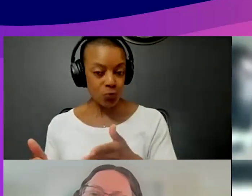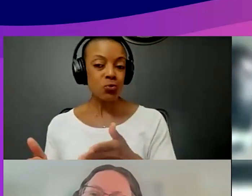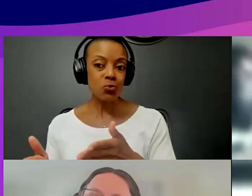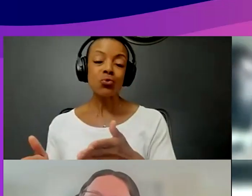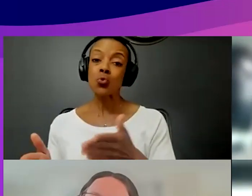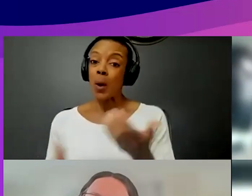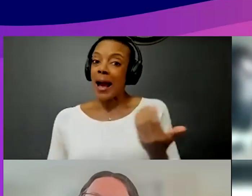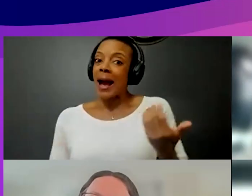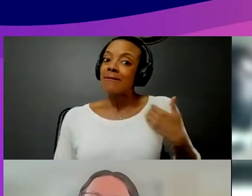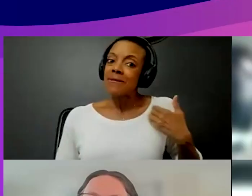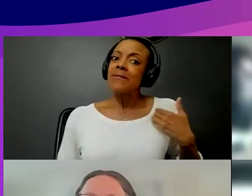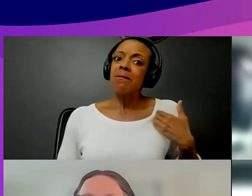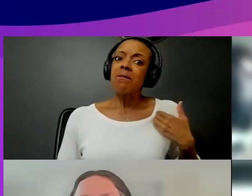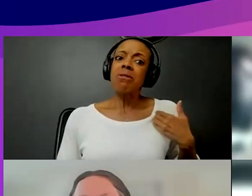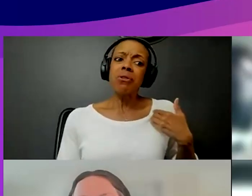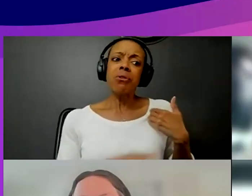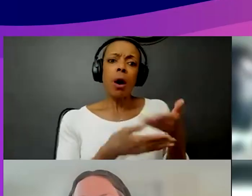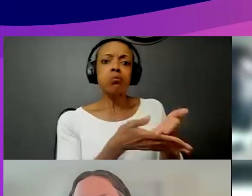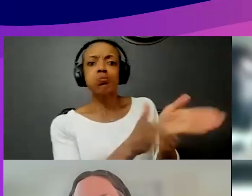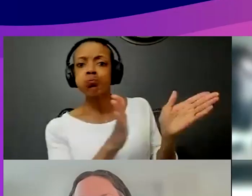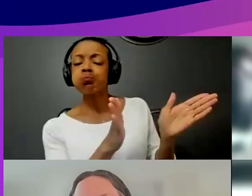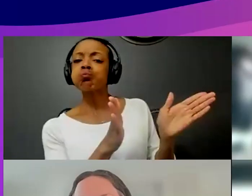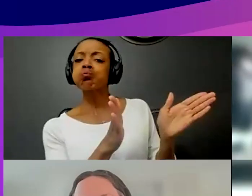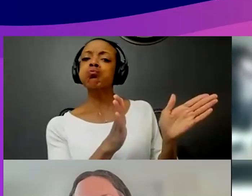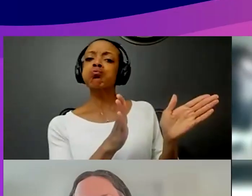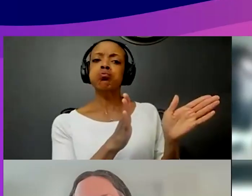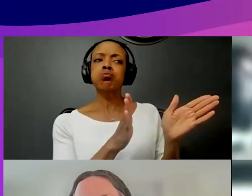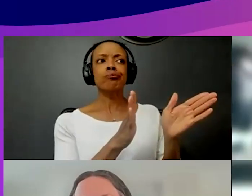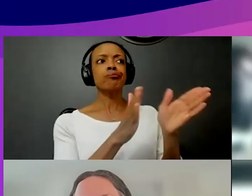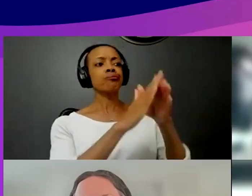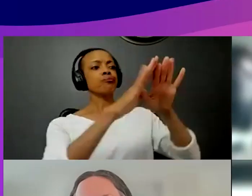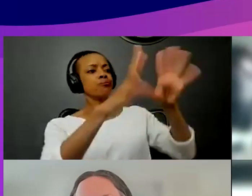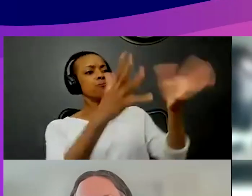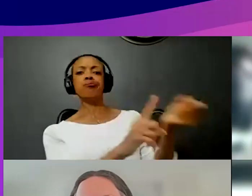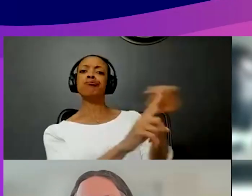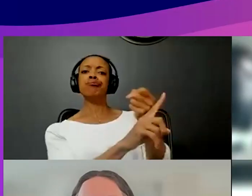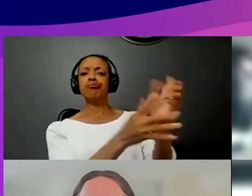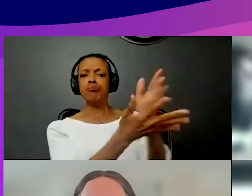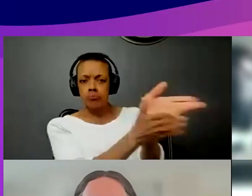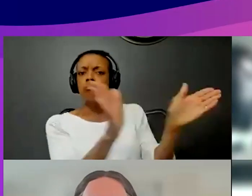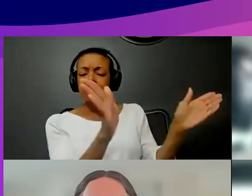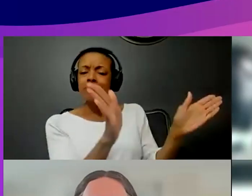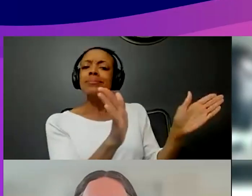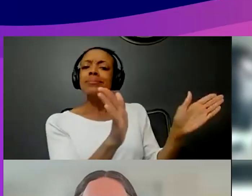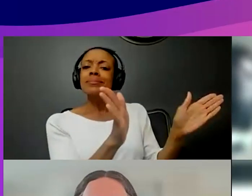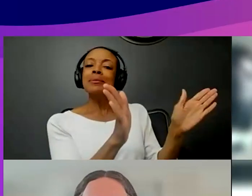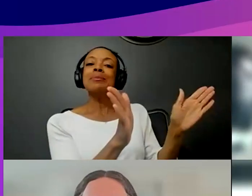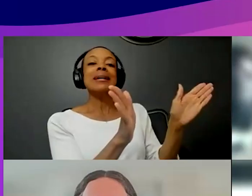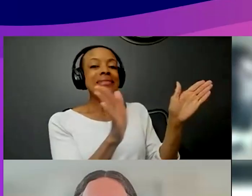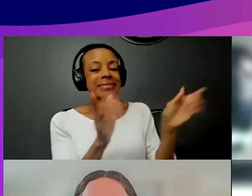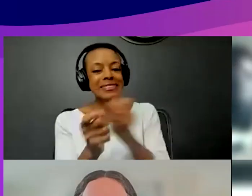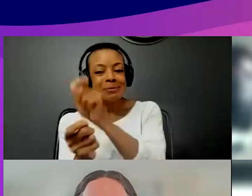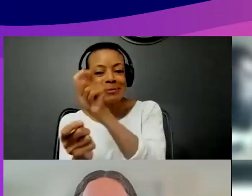the general or generic mistreatment, but we need more information about and specific context